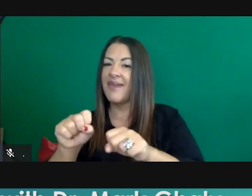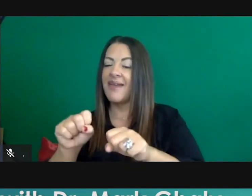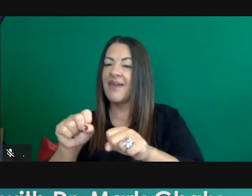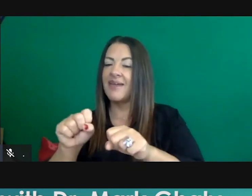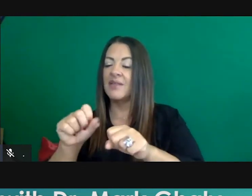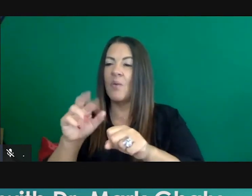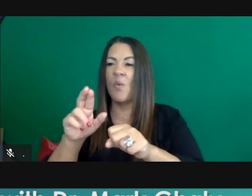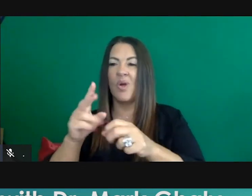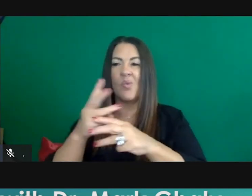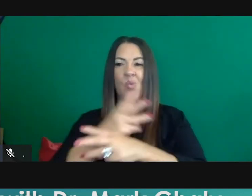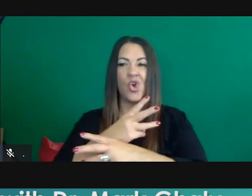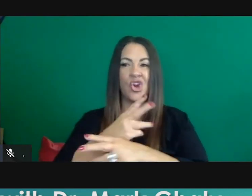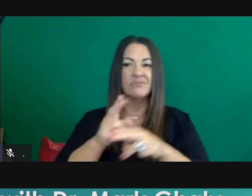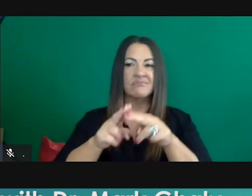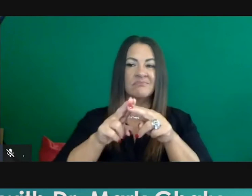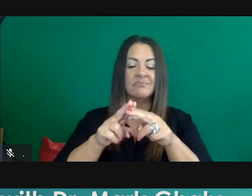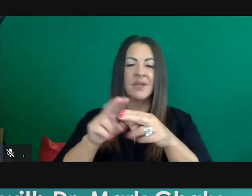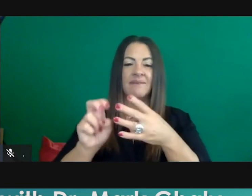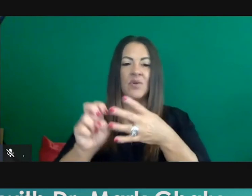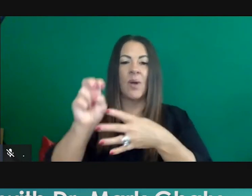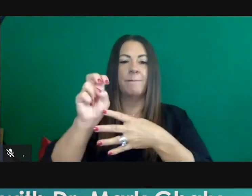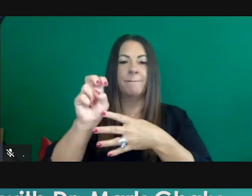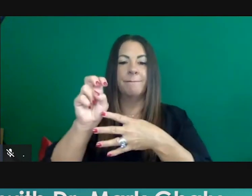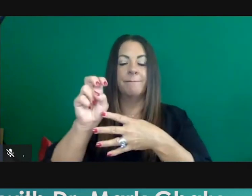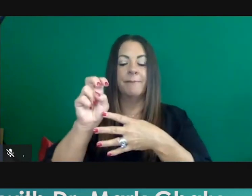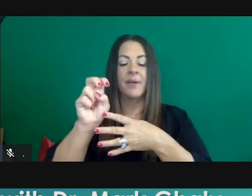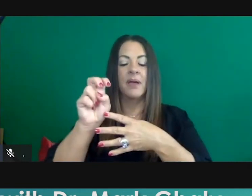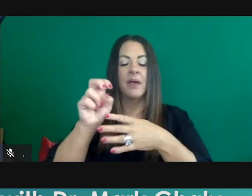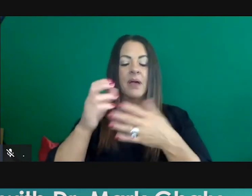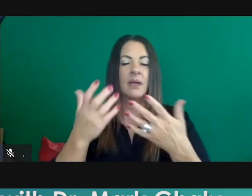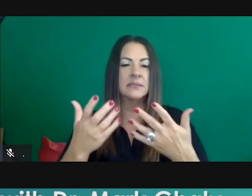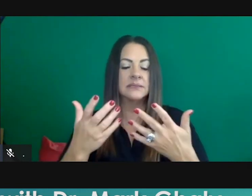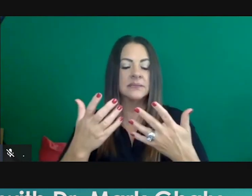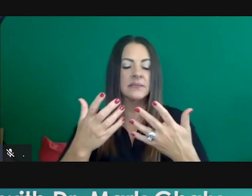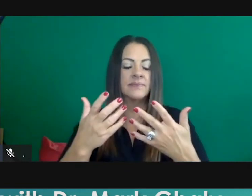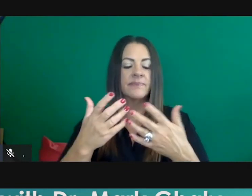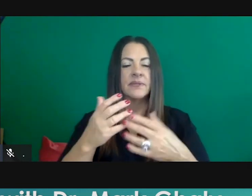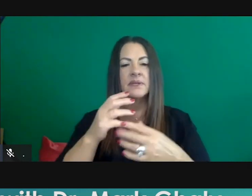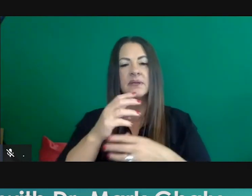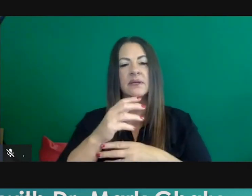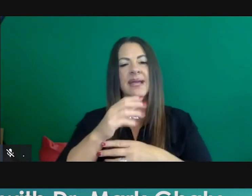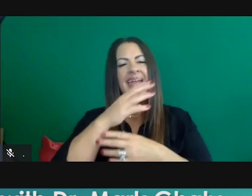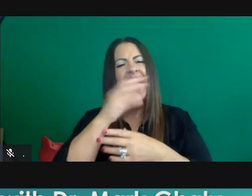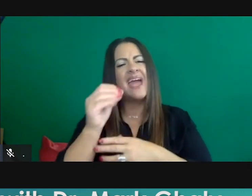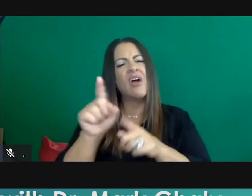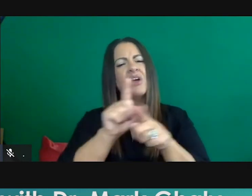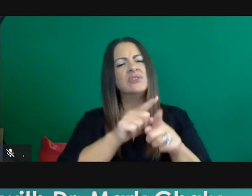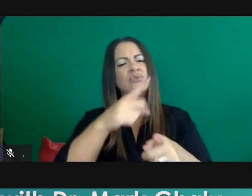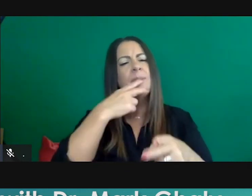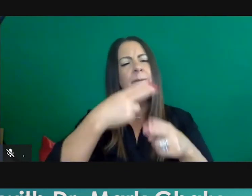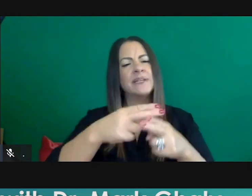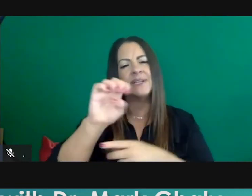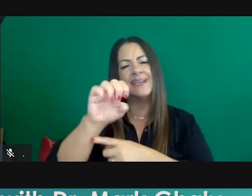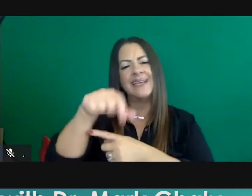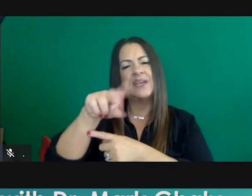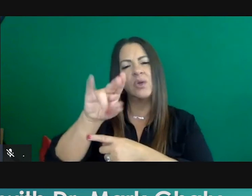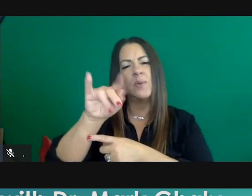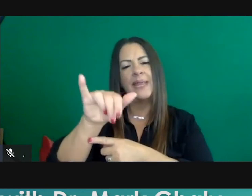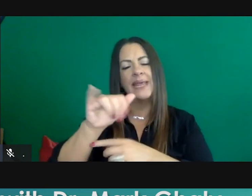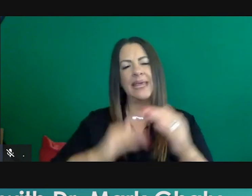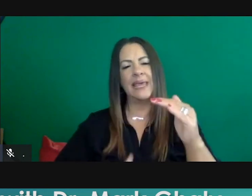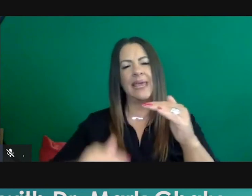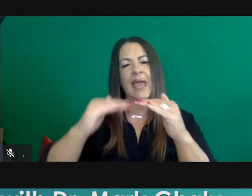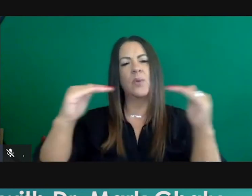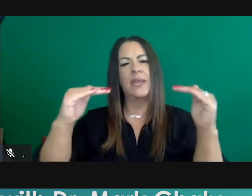tier. And compound it one more step, how will this new equity metric affect the calculation for